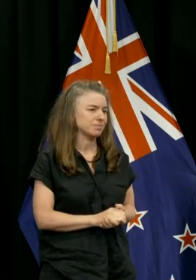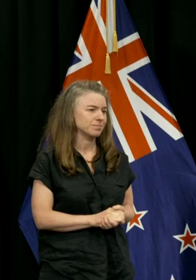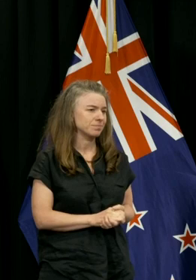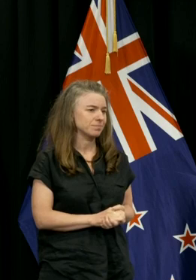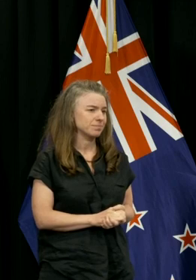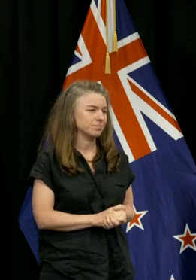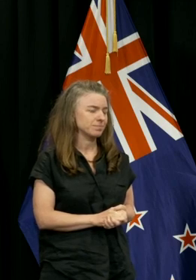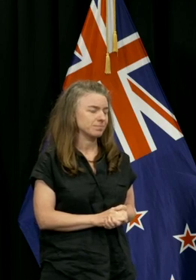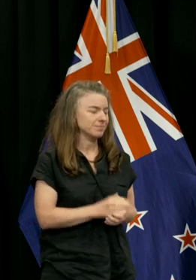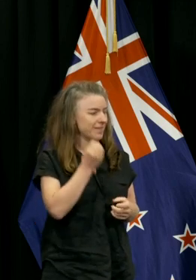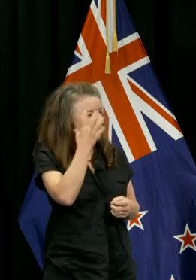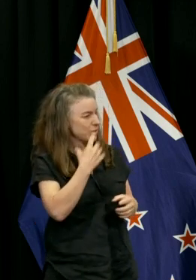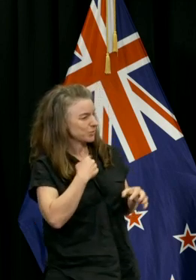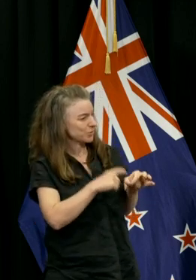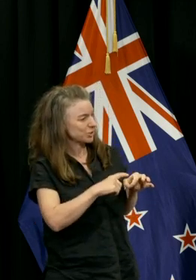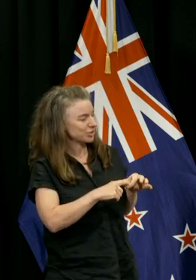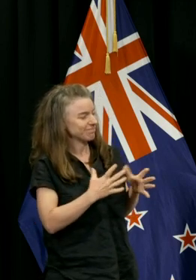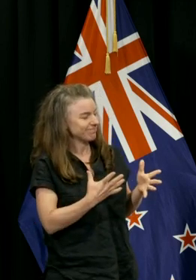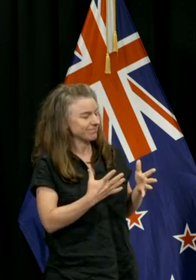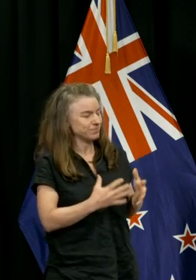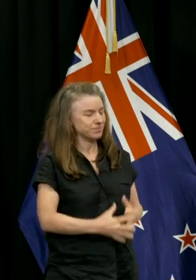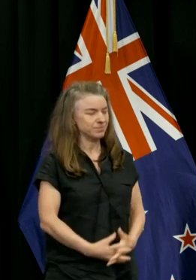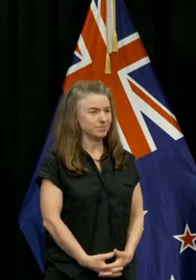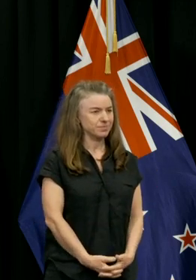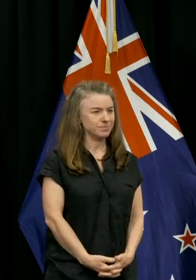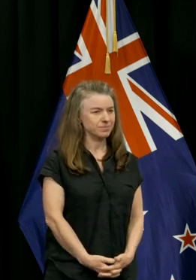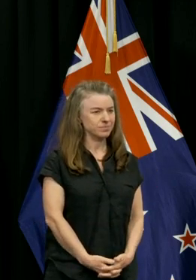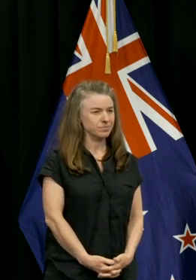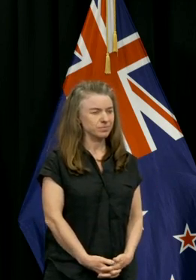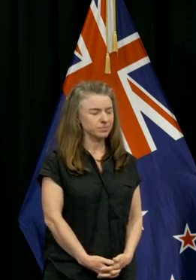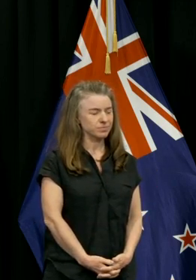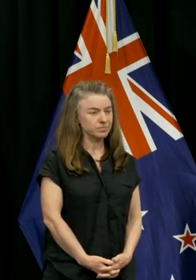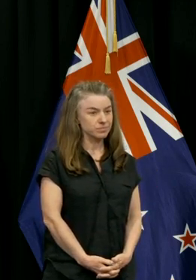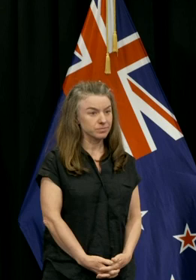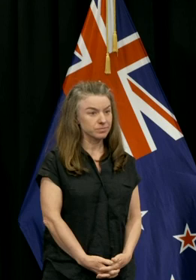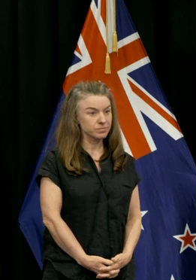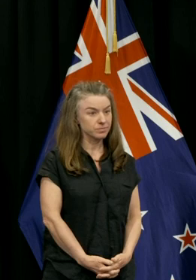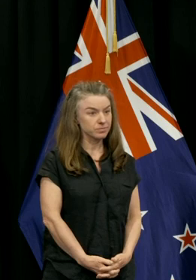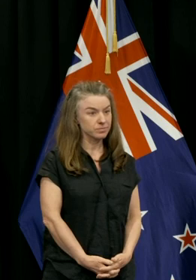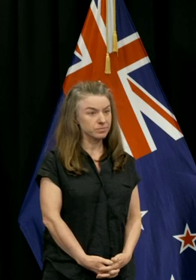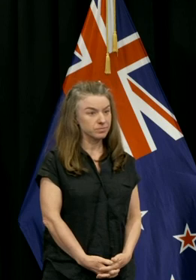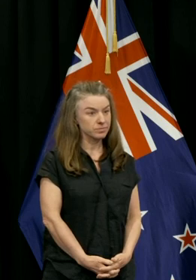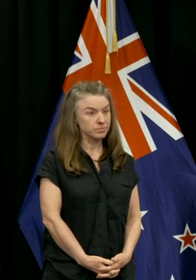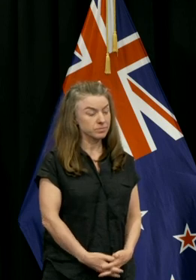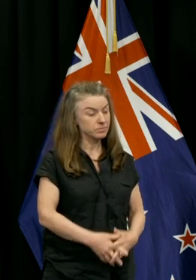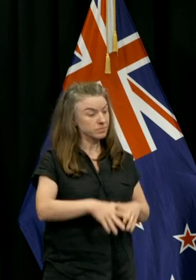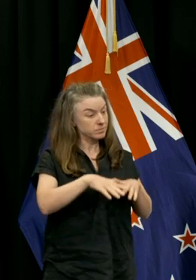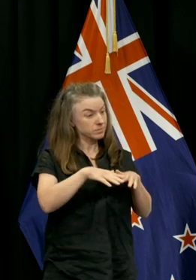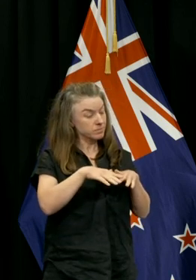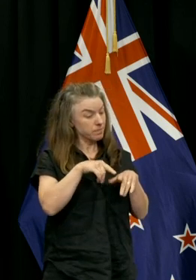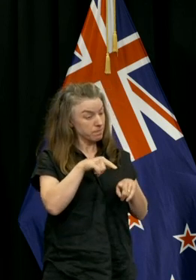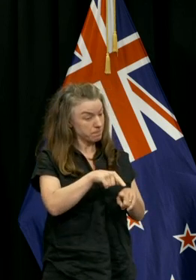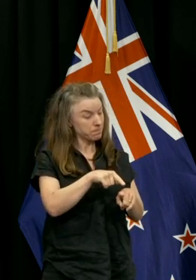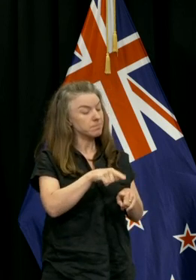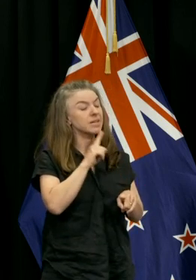I've forgotten what I was going to say. I can come back to you. What happens from now? Do you start looking at deportation possibly now that he has